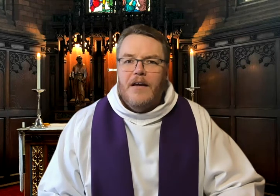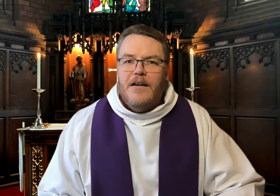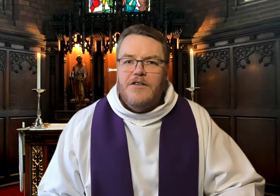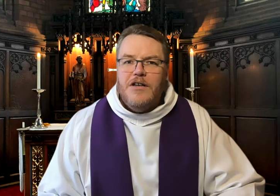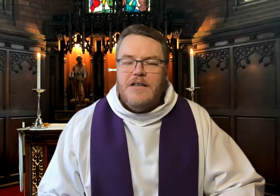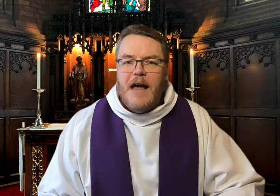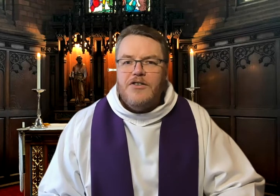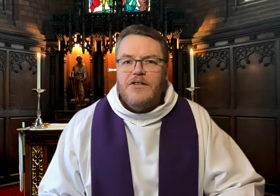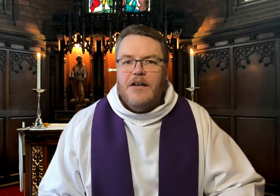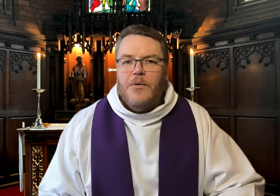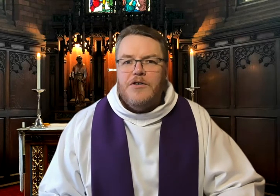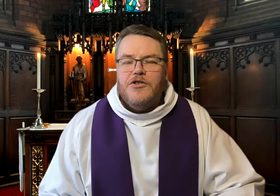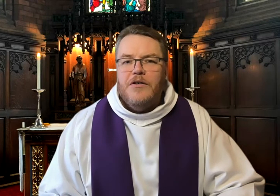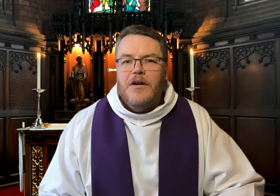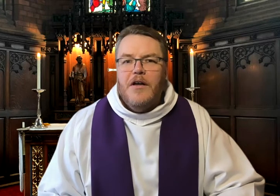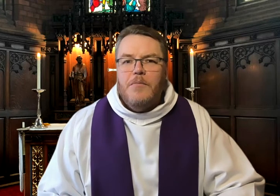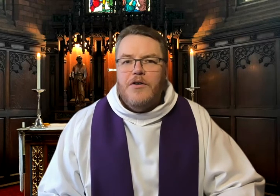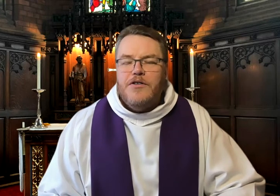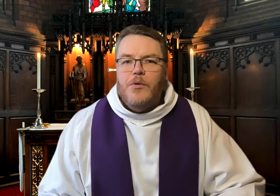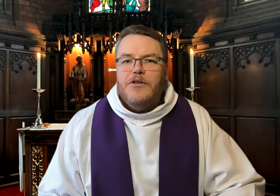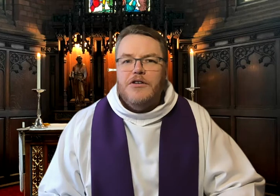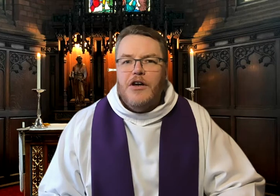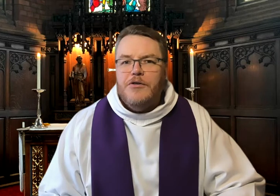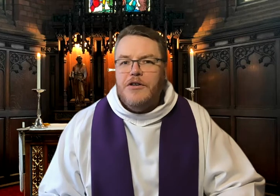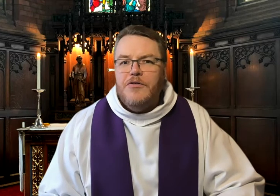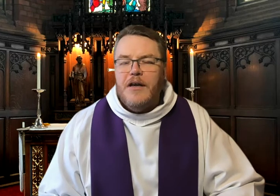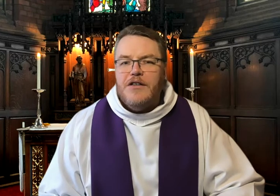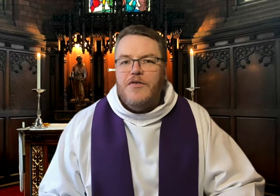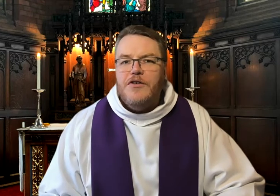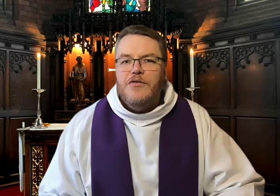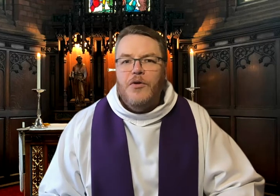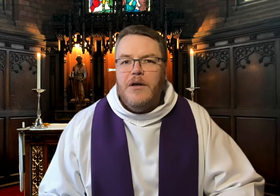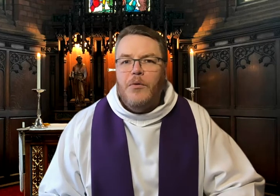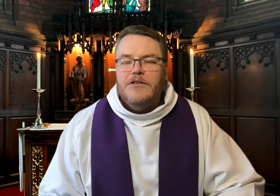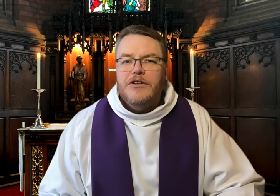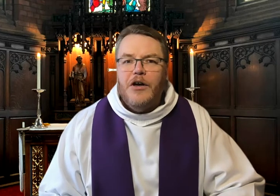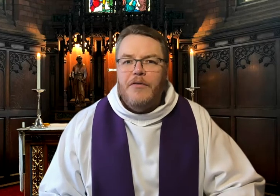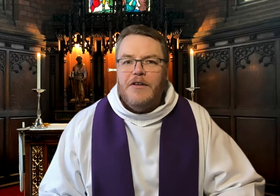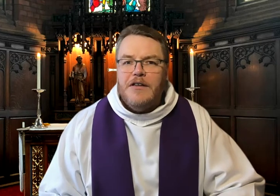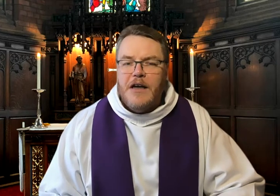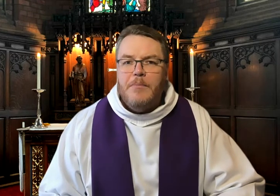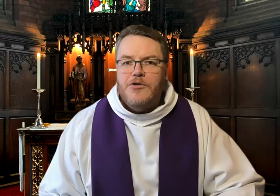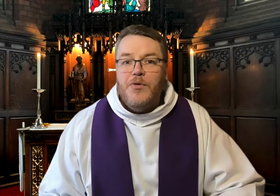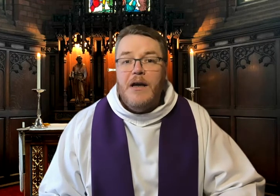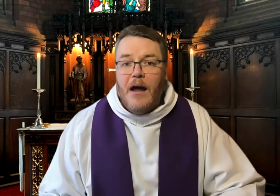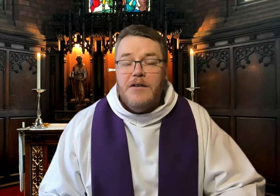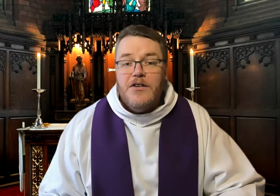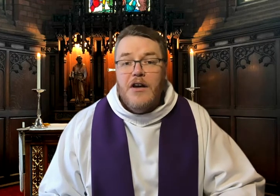And Jesus asks that question because he wants to know two things. First of all, he wants to know if the disciples realize who